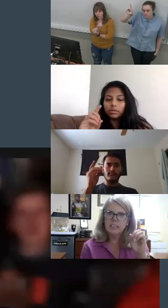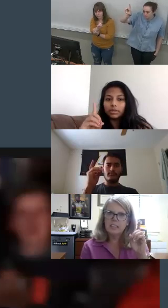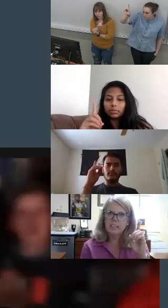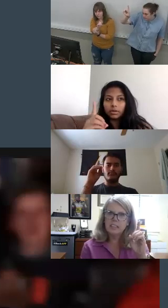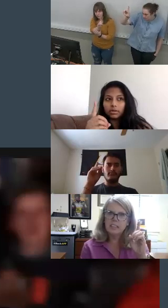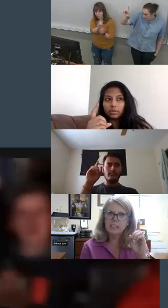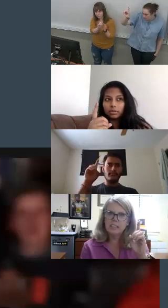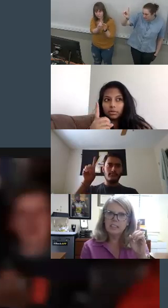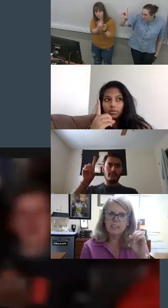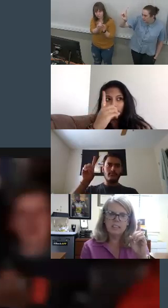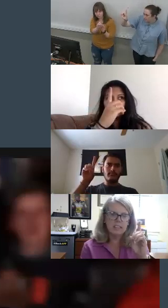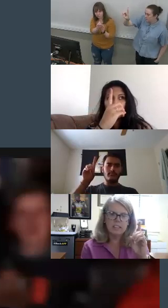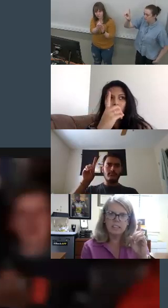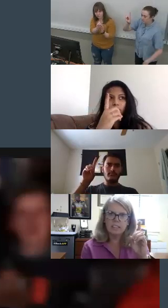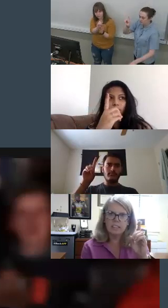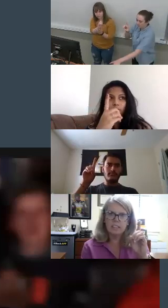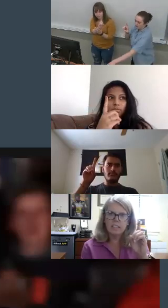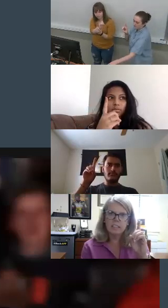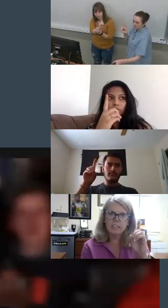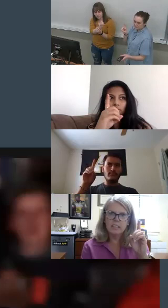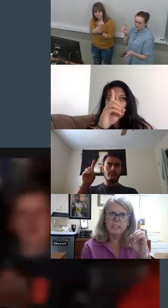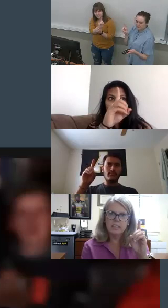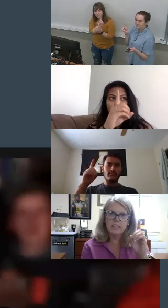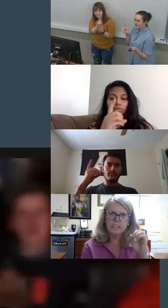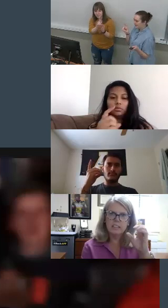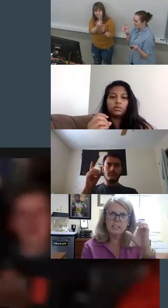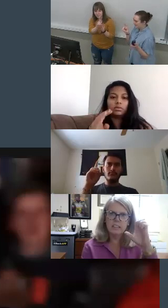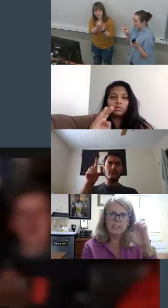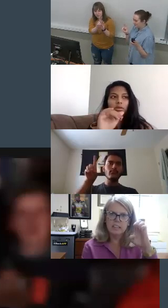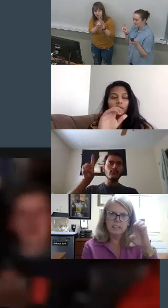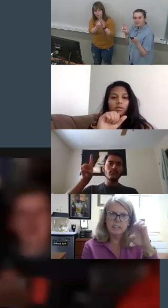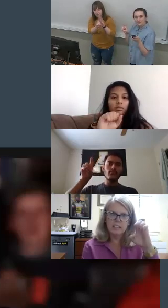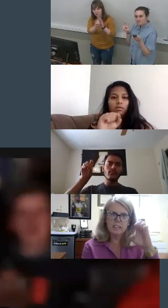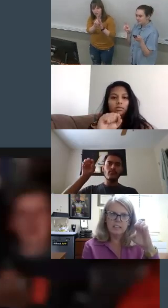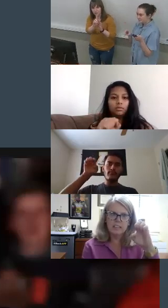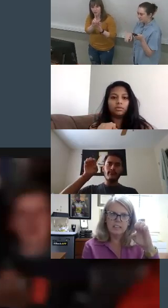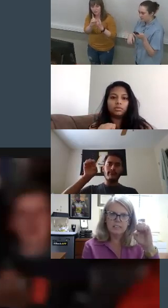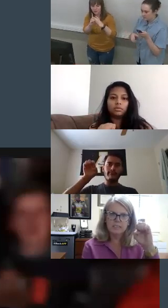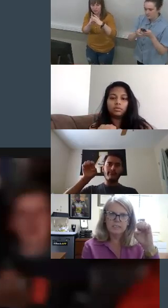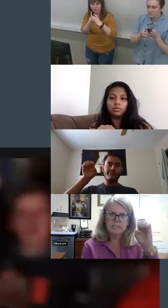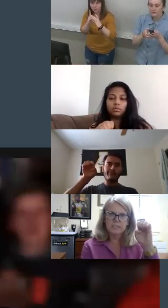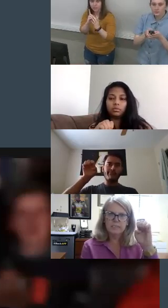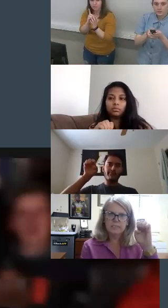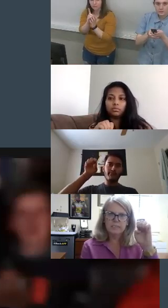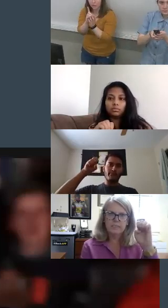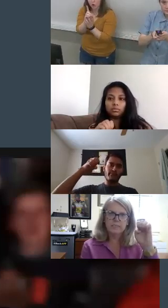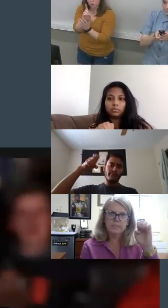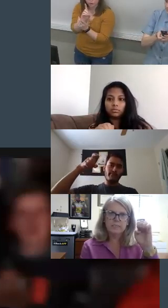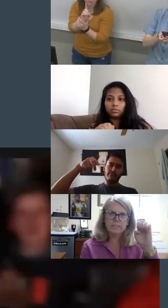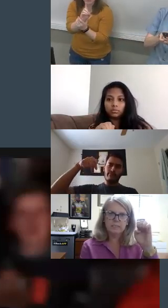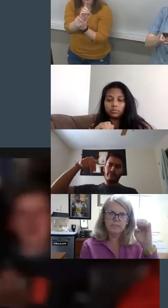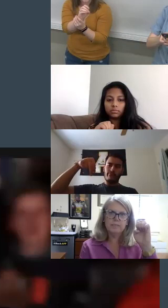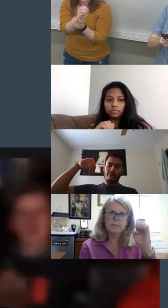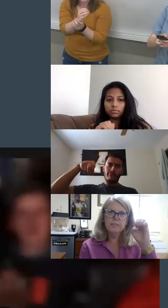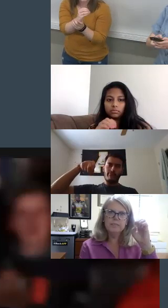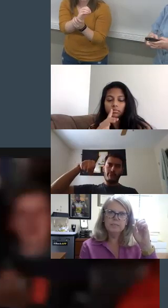Just your index finger up. I need to zoom in again. Yeah. So it's just your pointer finger that's out, and then everything else is kind of in the O